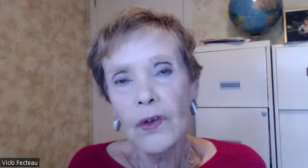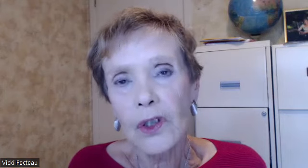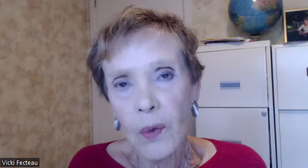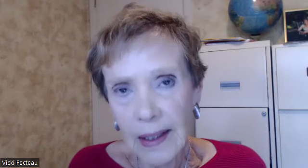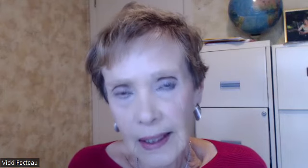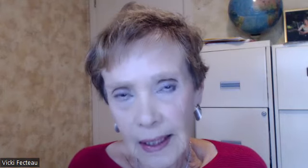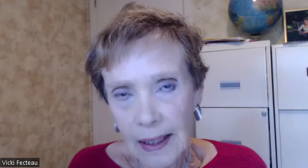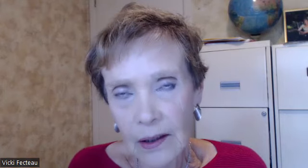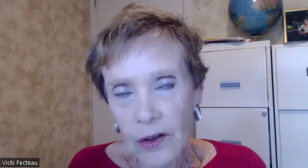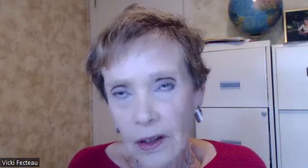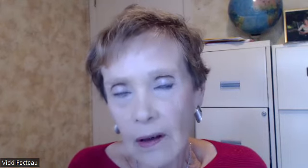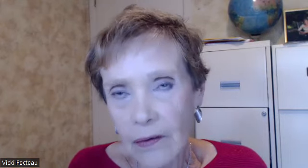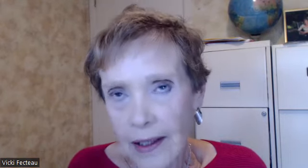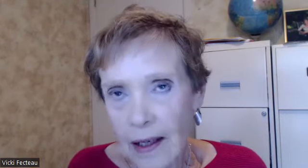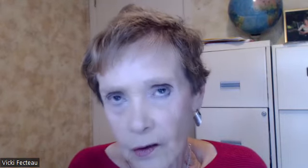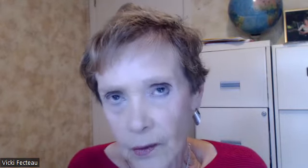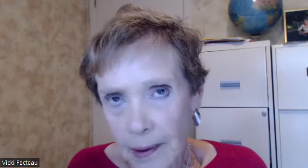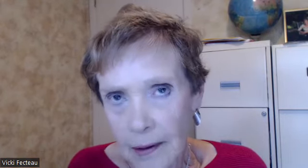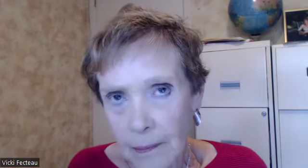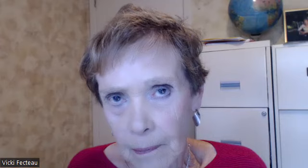the 26 letters of the alphabet.